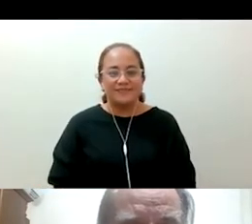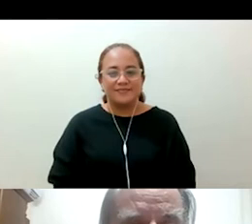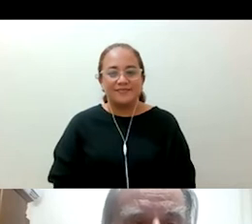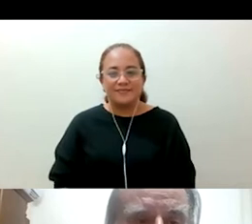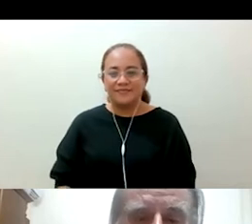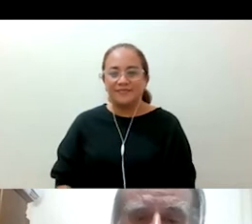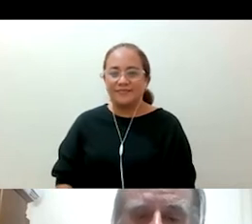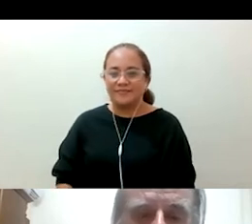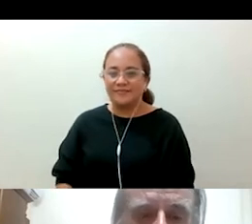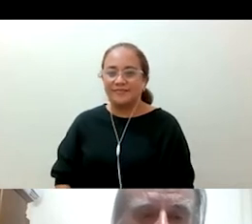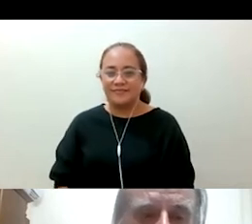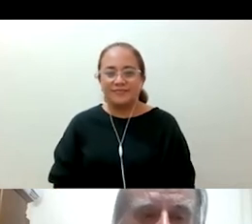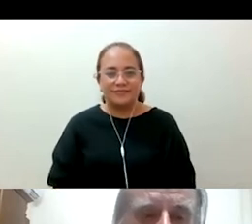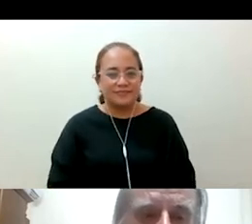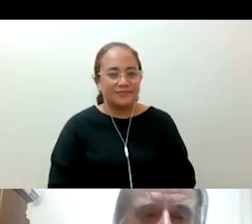We should change to